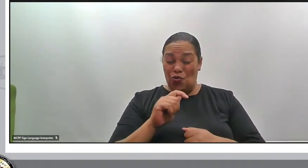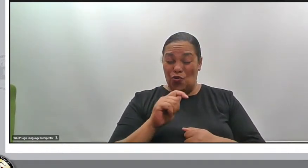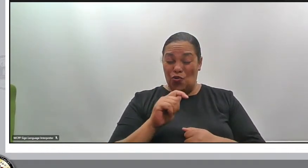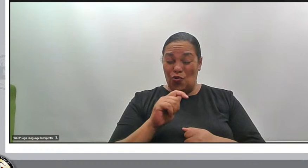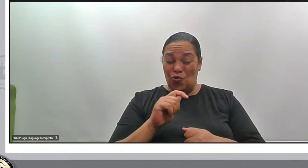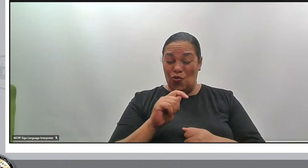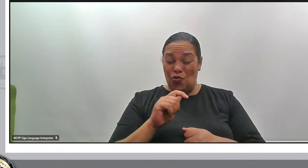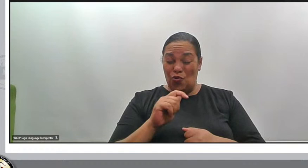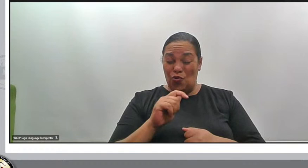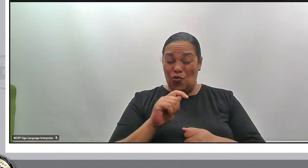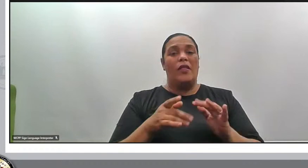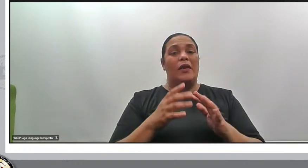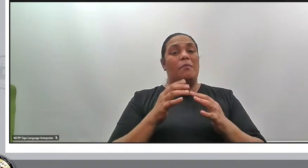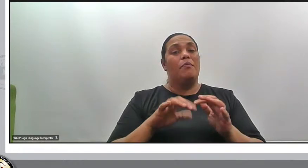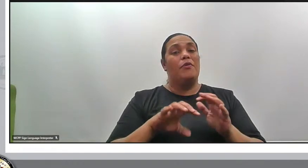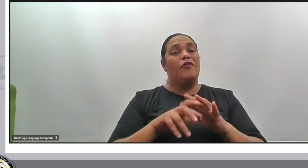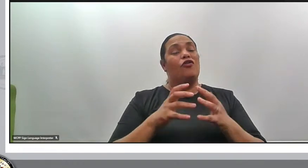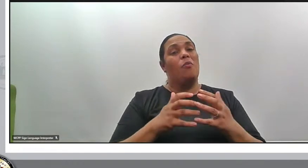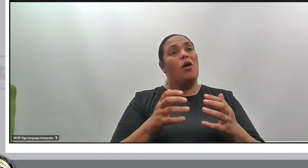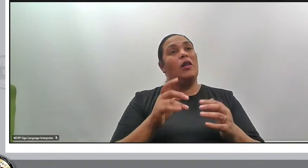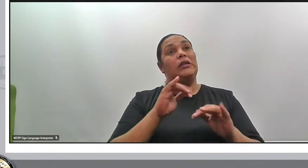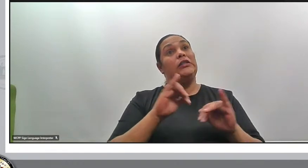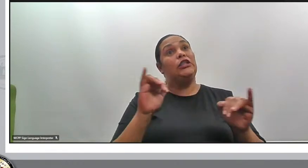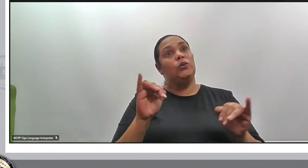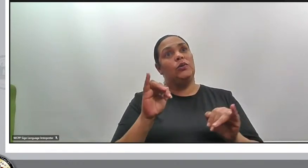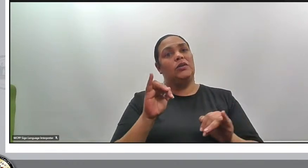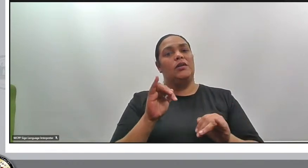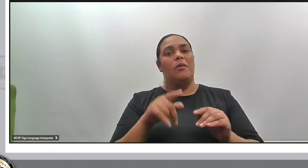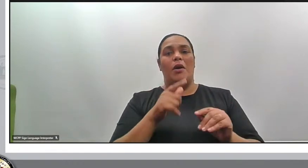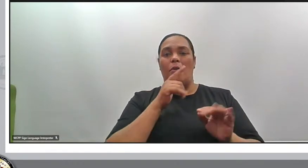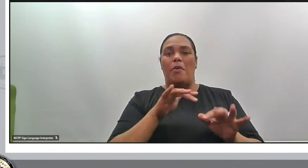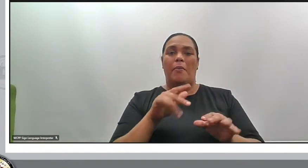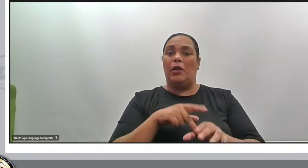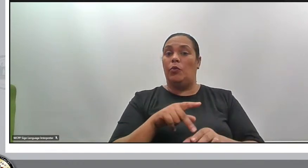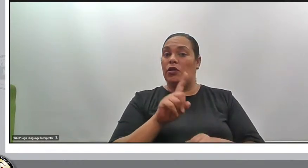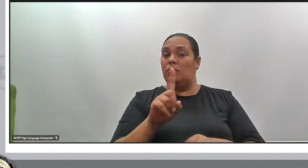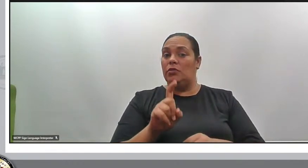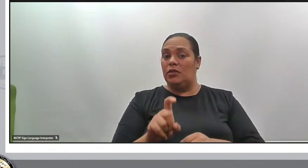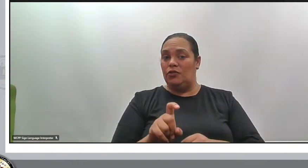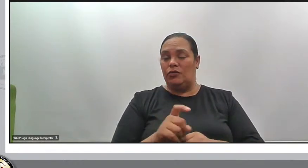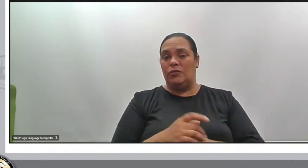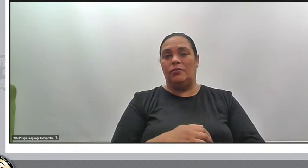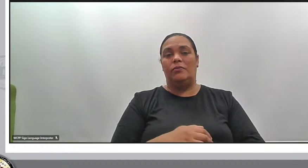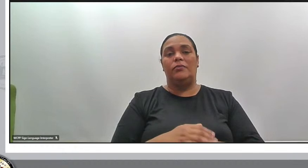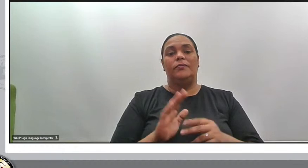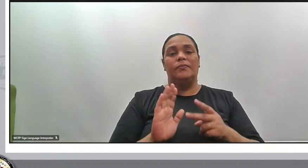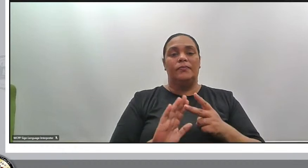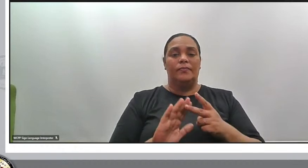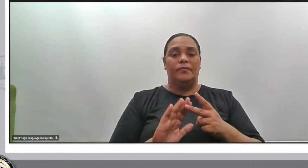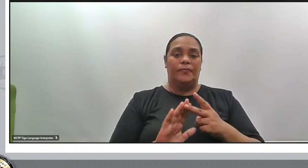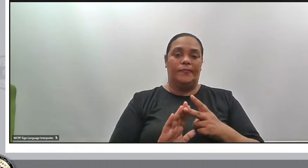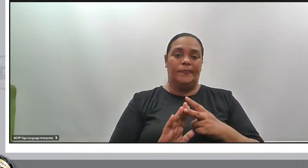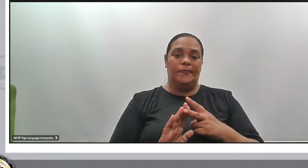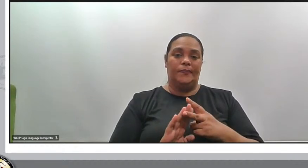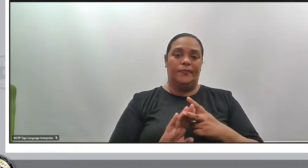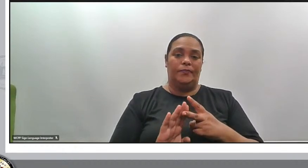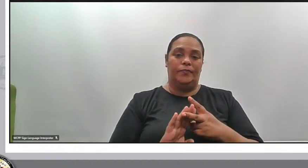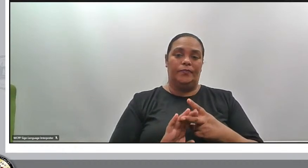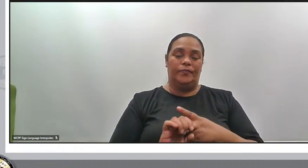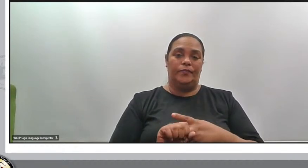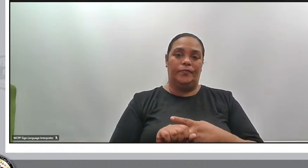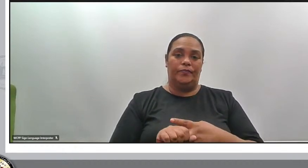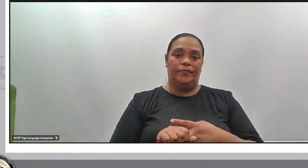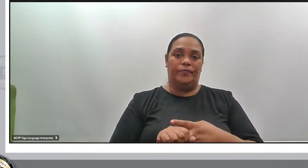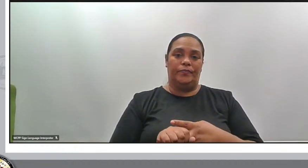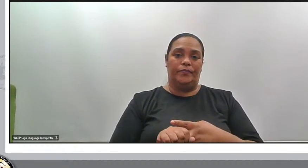this provincial parliament really serious about public participation? And then two, on